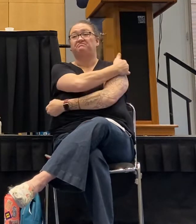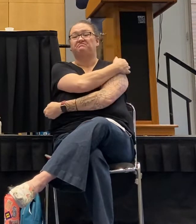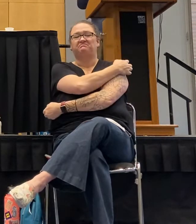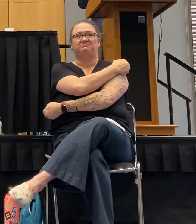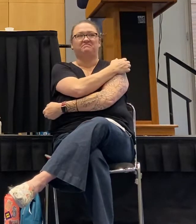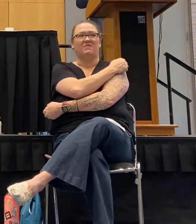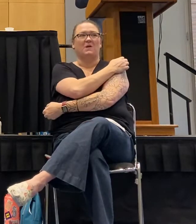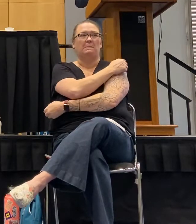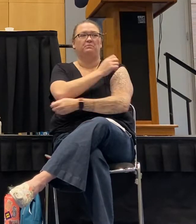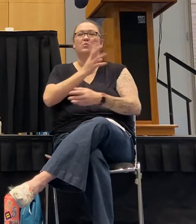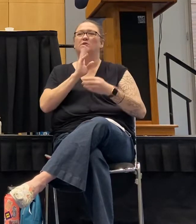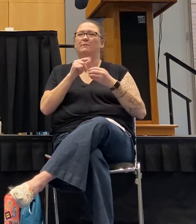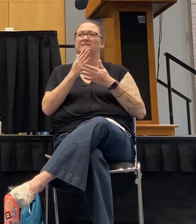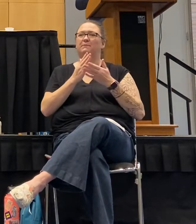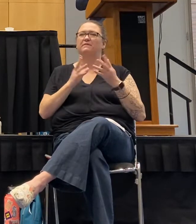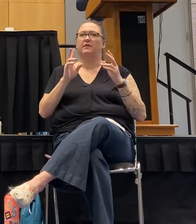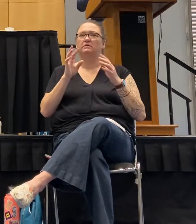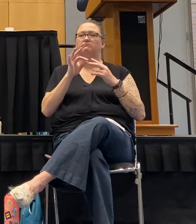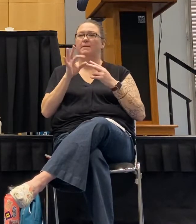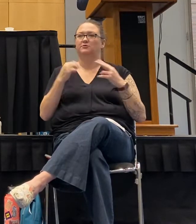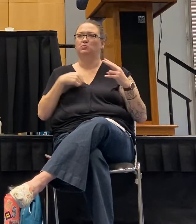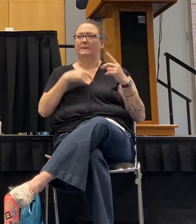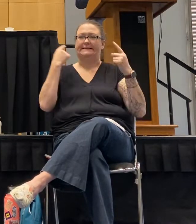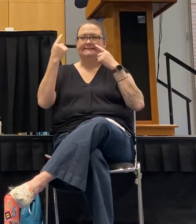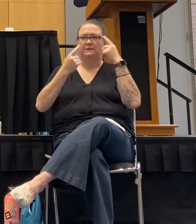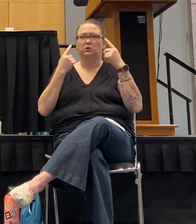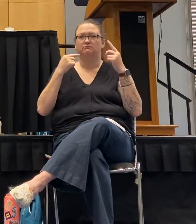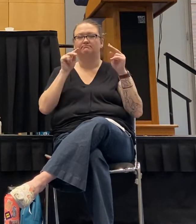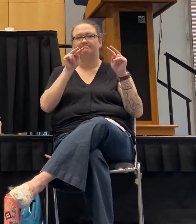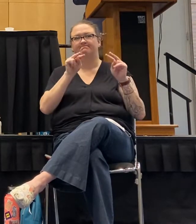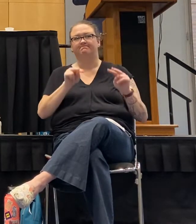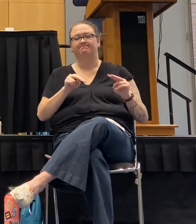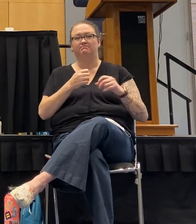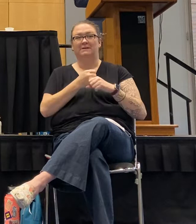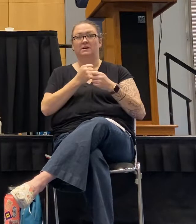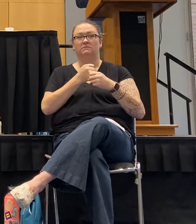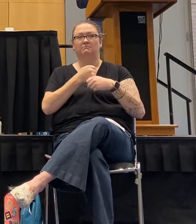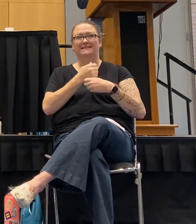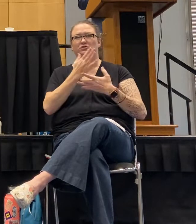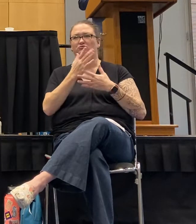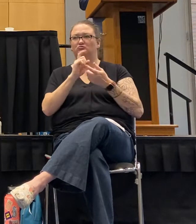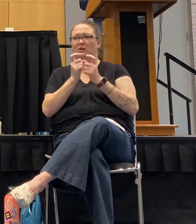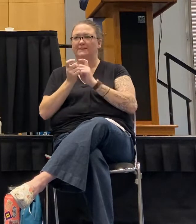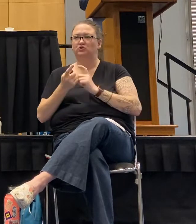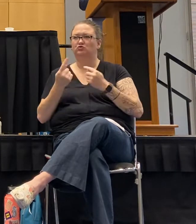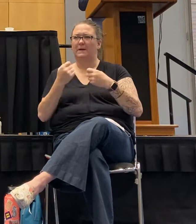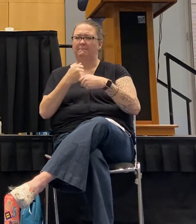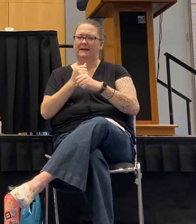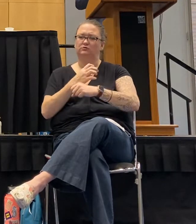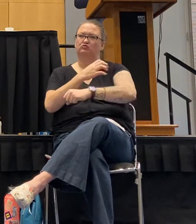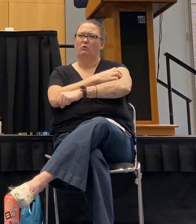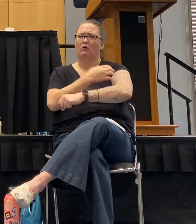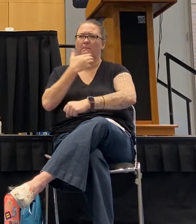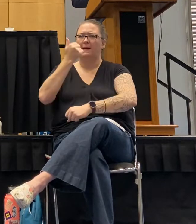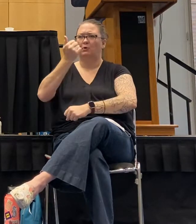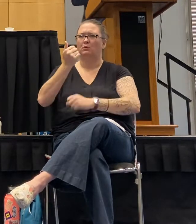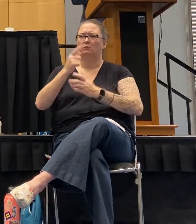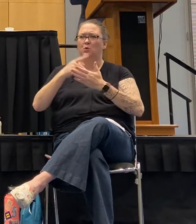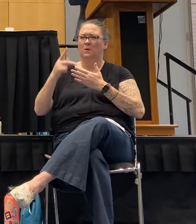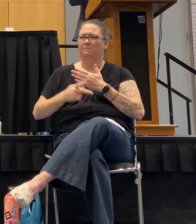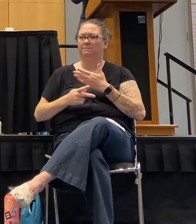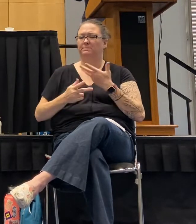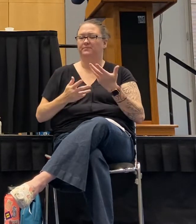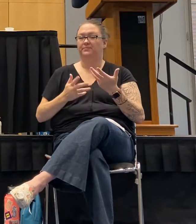talk about some of the options and things that we considered as we were looking at, making changes and trying to make this a stronger program. So on